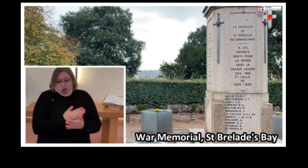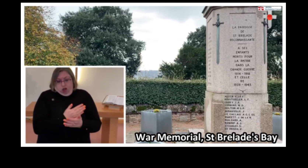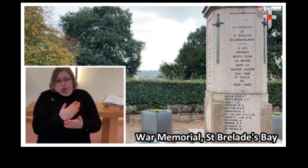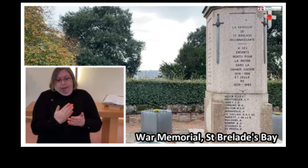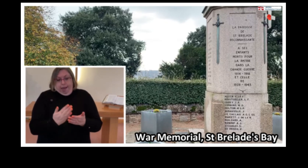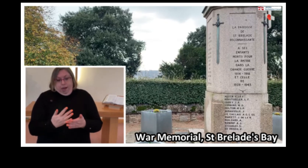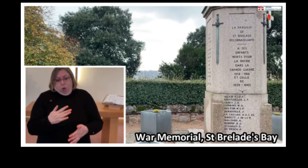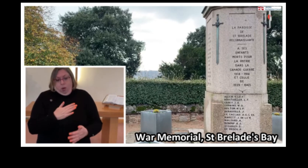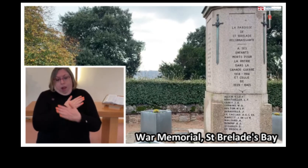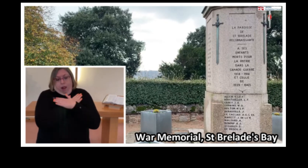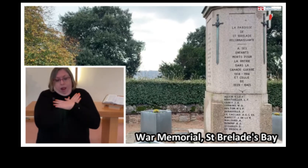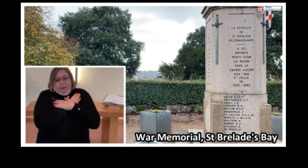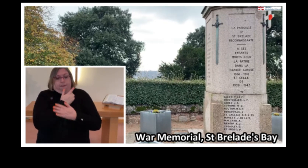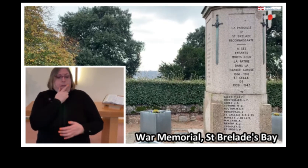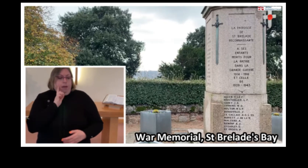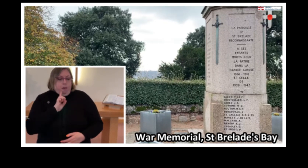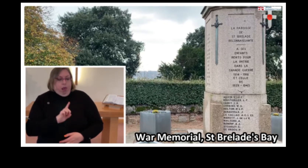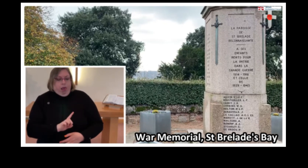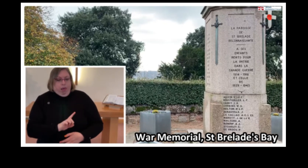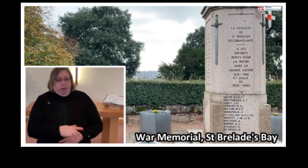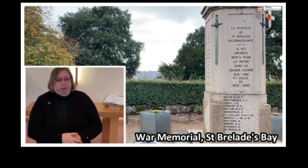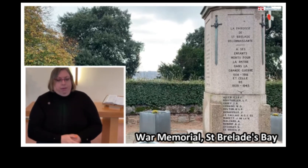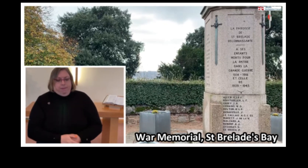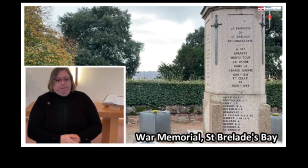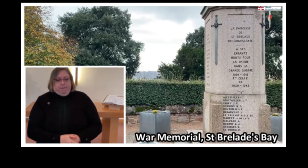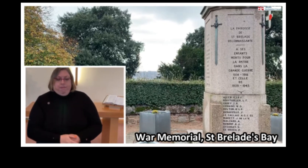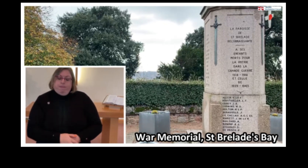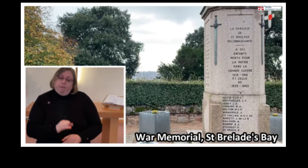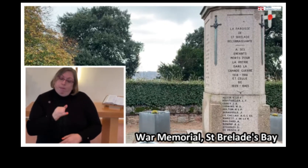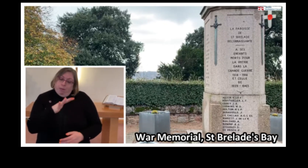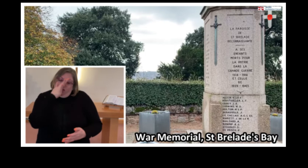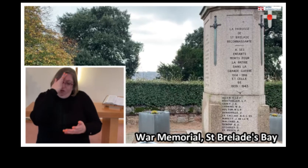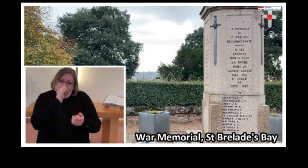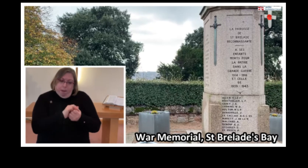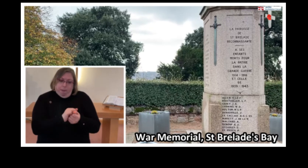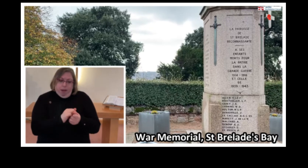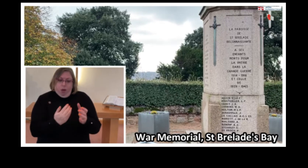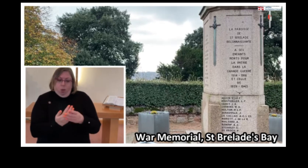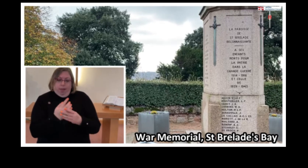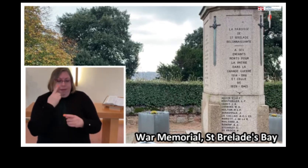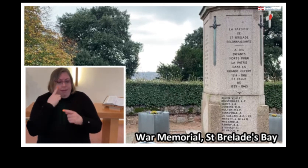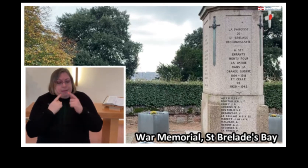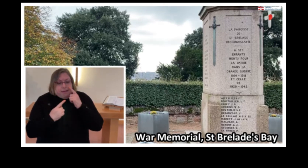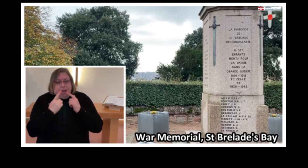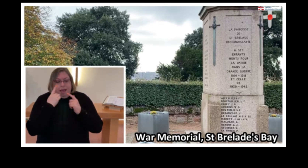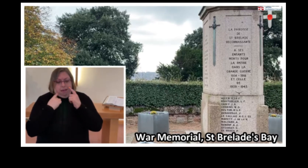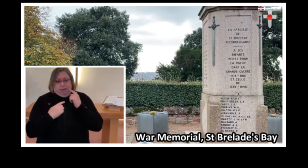For those who remember with tears and with pain.